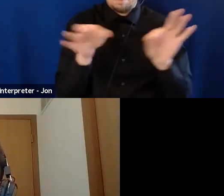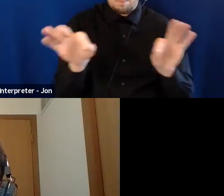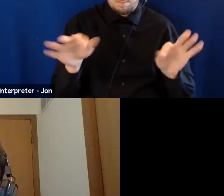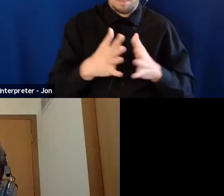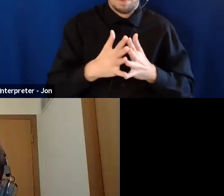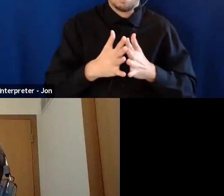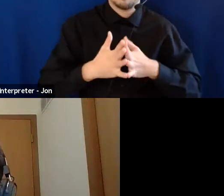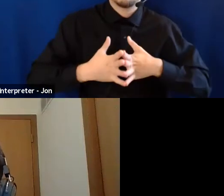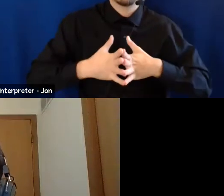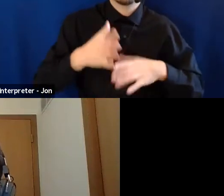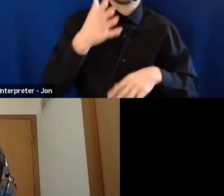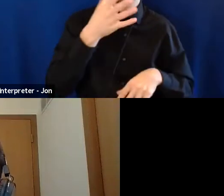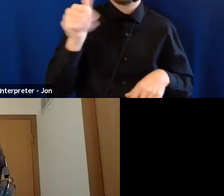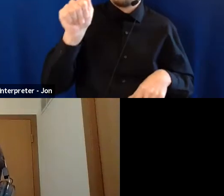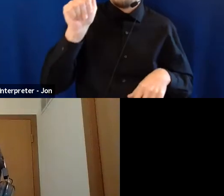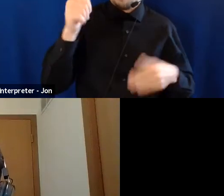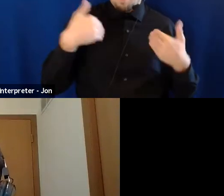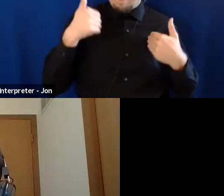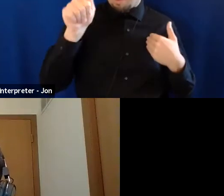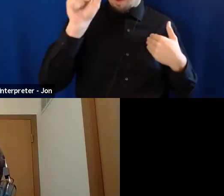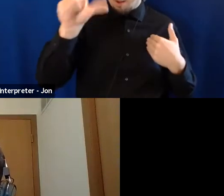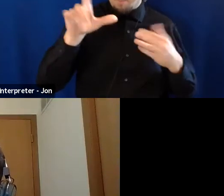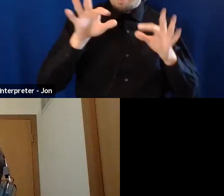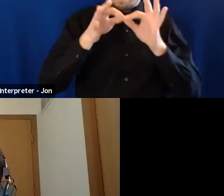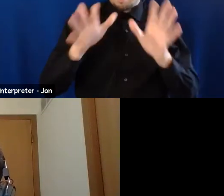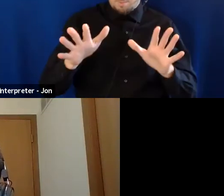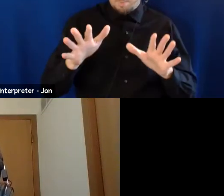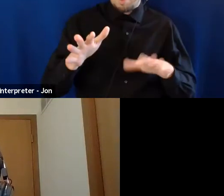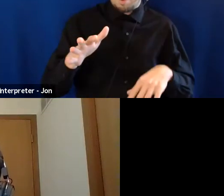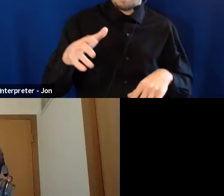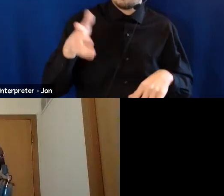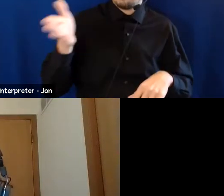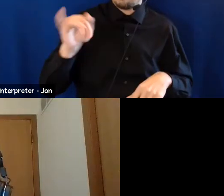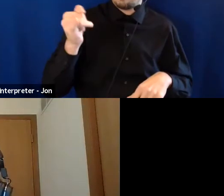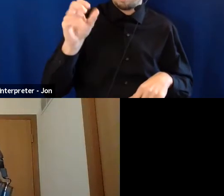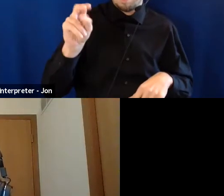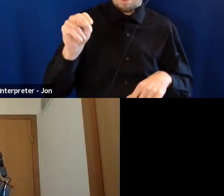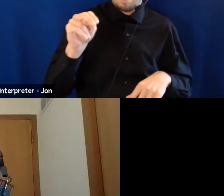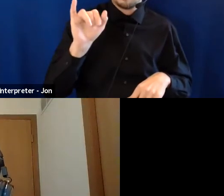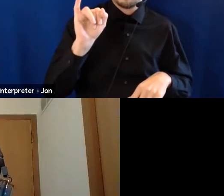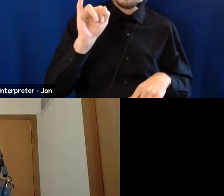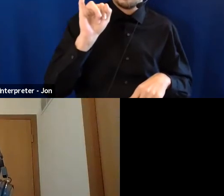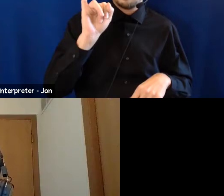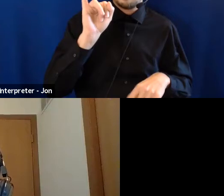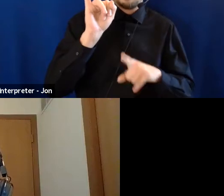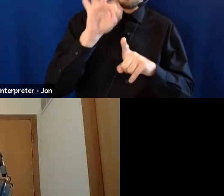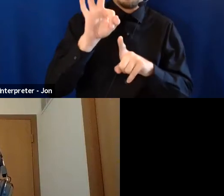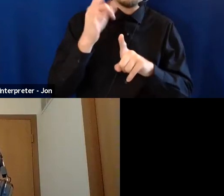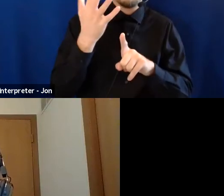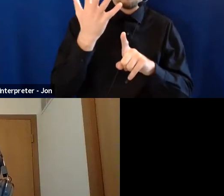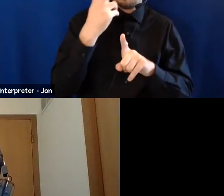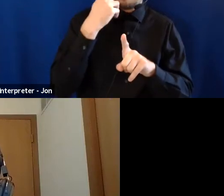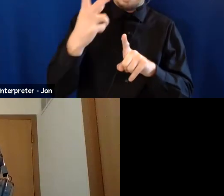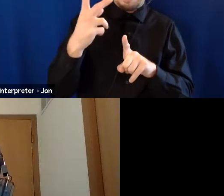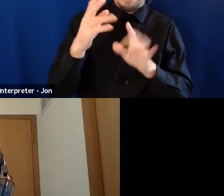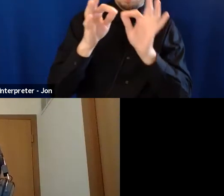We do have an ASL interpreter, John. You can pin his